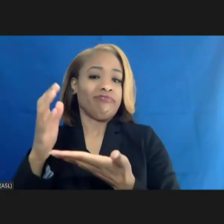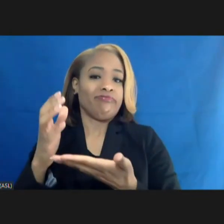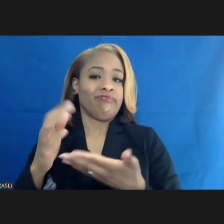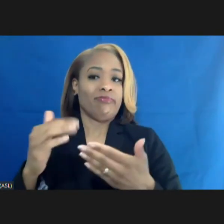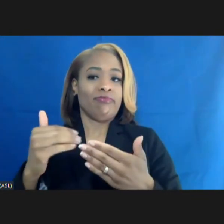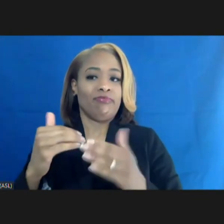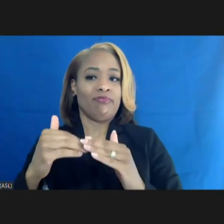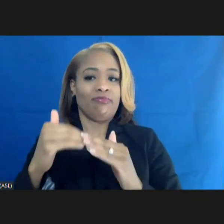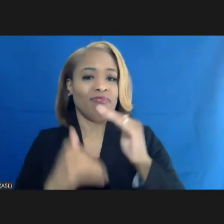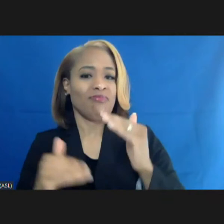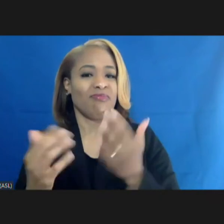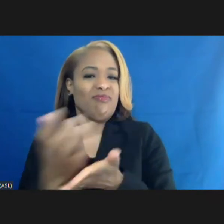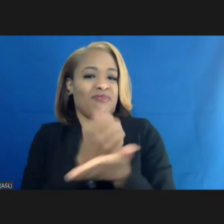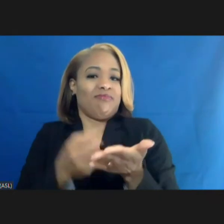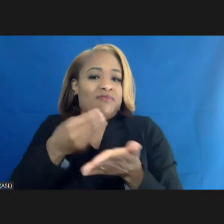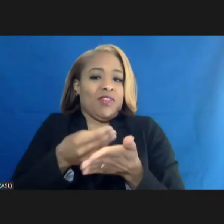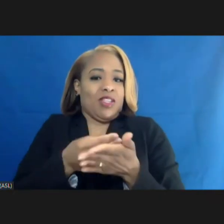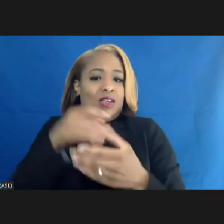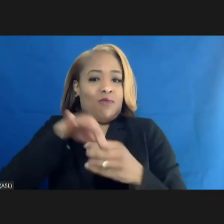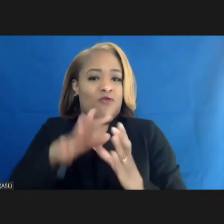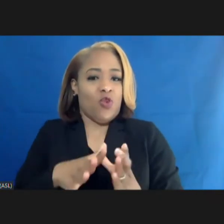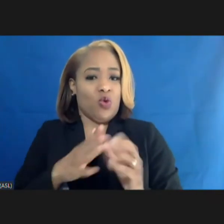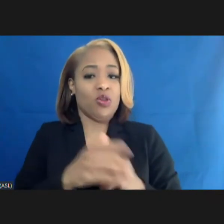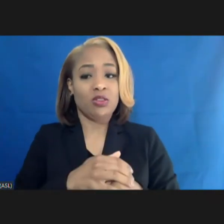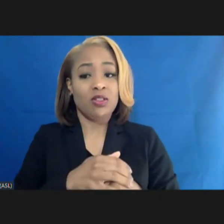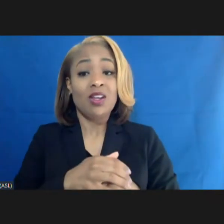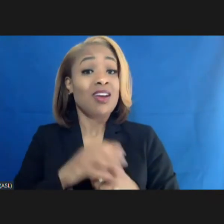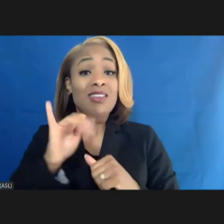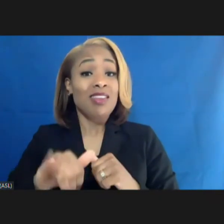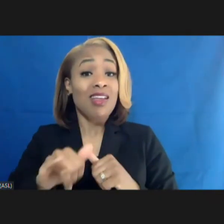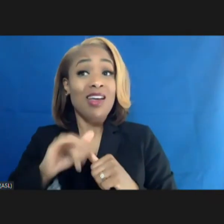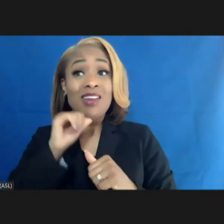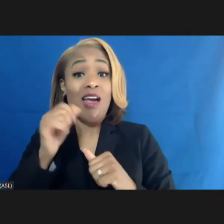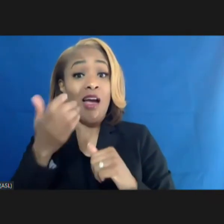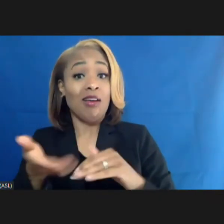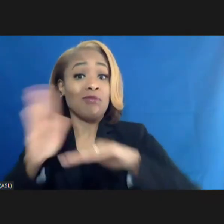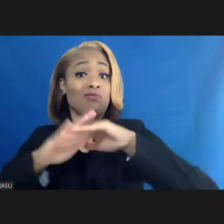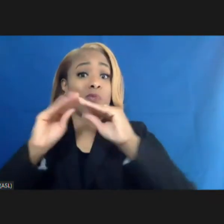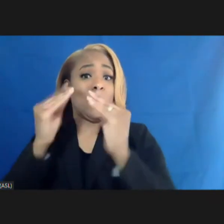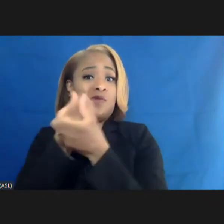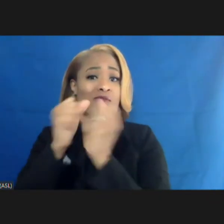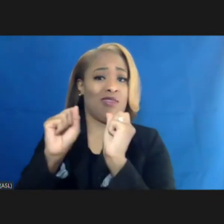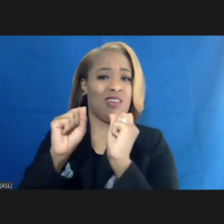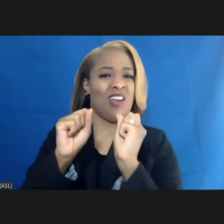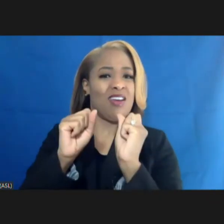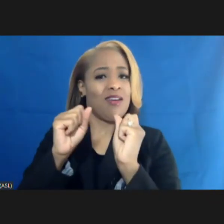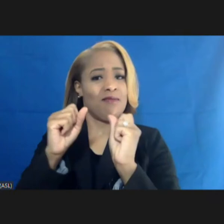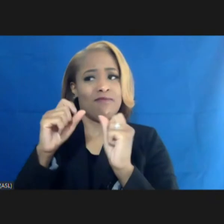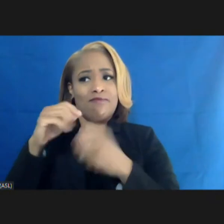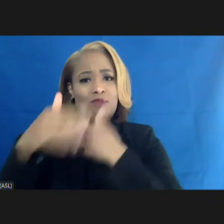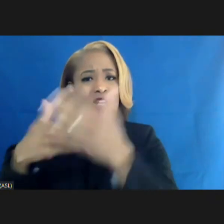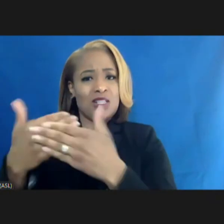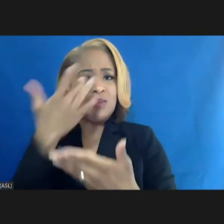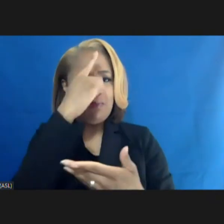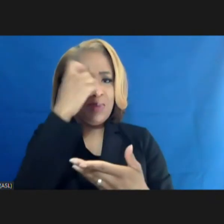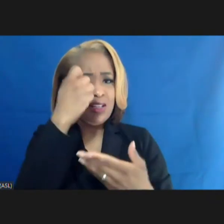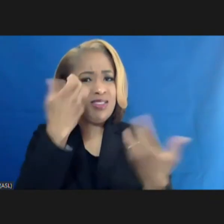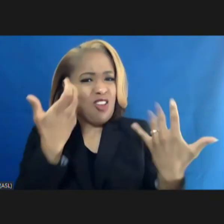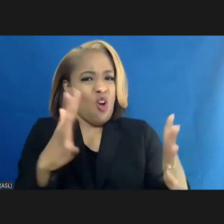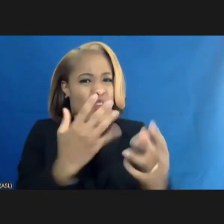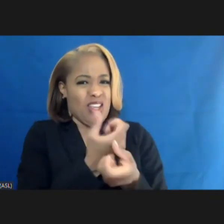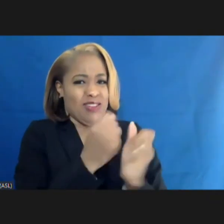again, there's no evidence that doing this in any way would increase the integrity of our already secure process. There's